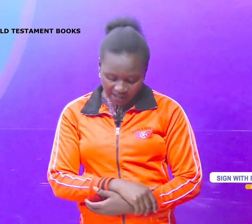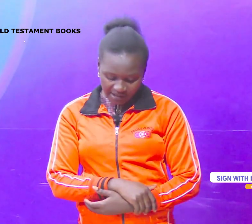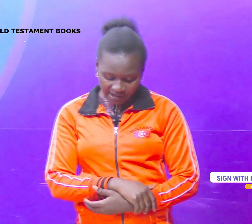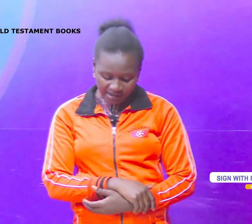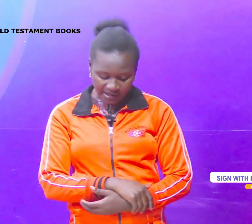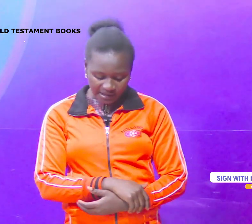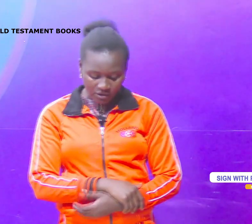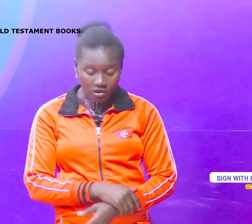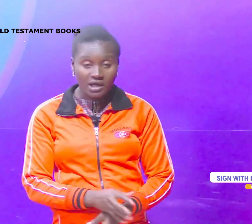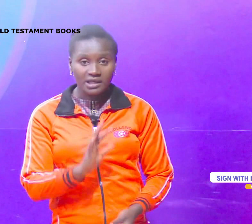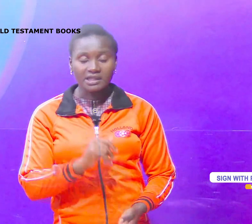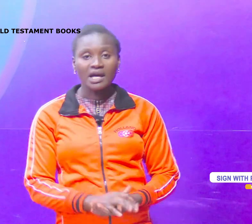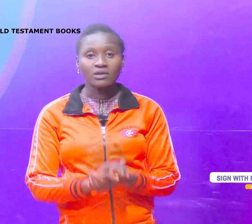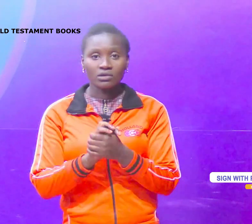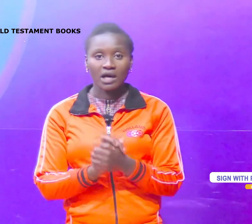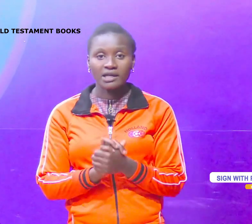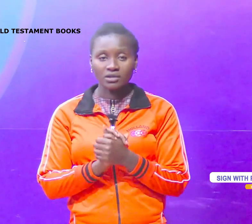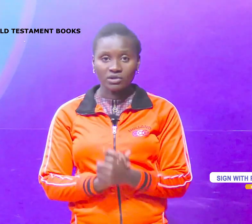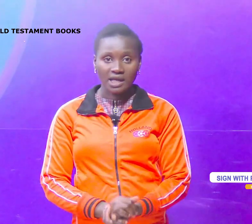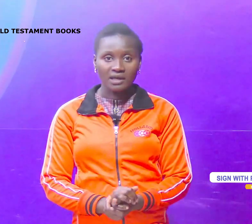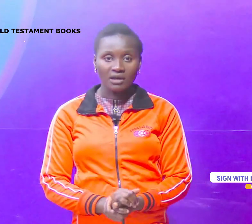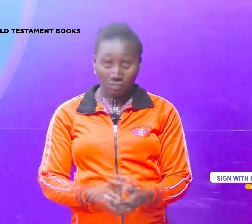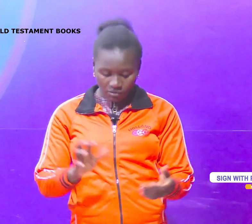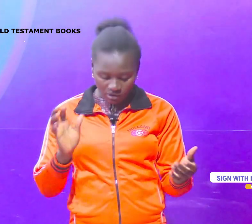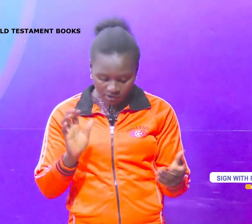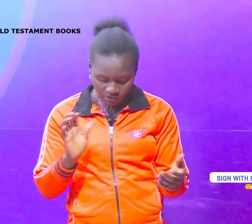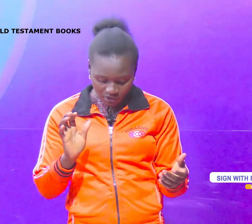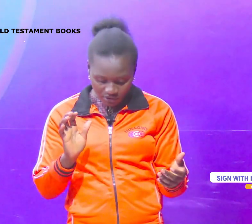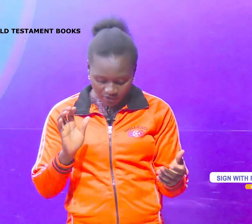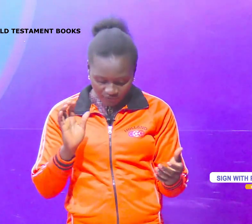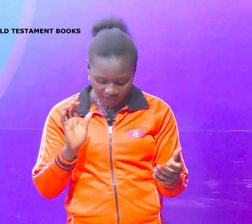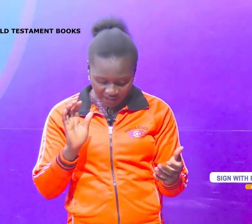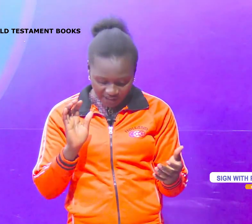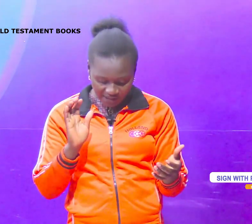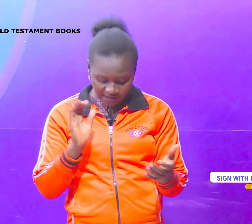Ecclesiastes. So this has no sign. We'll also finger spell